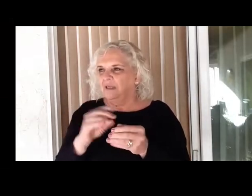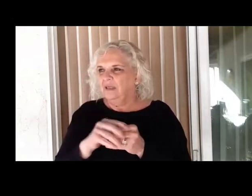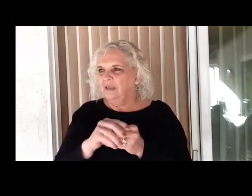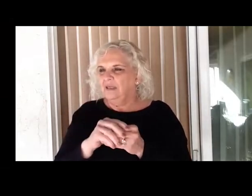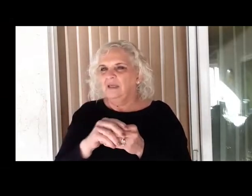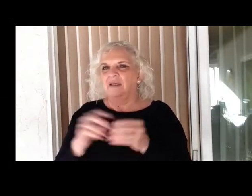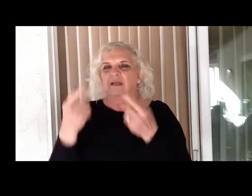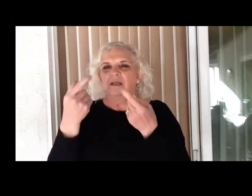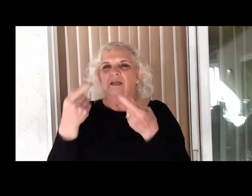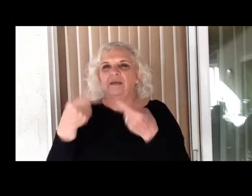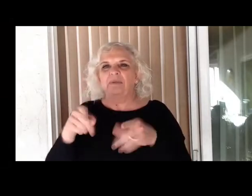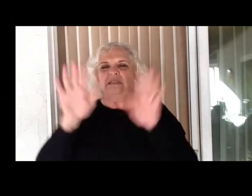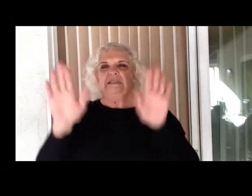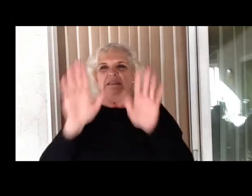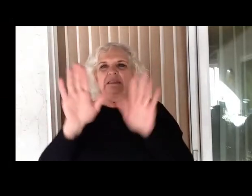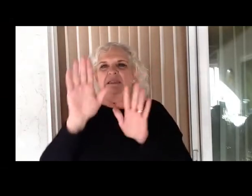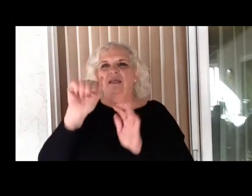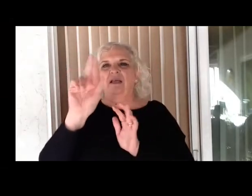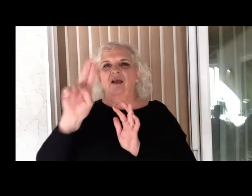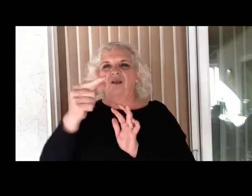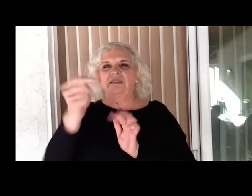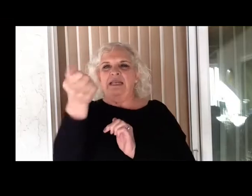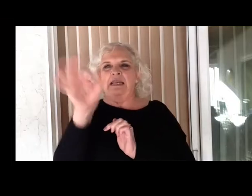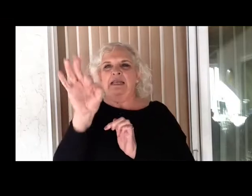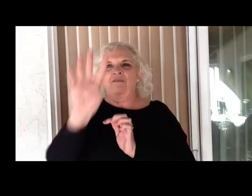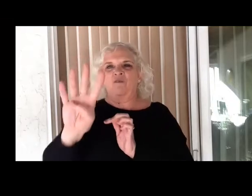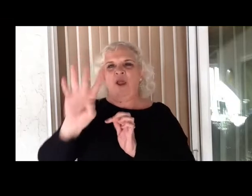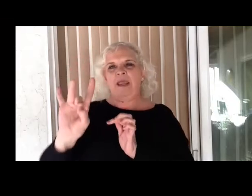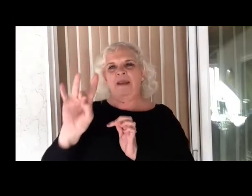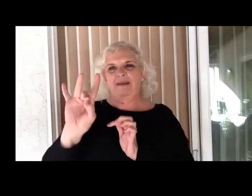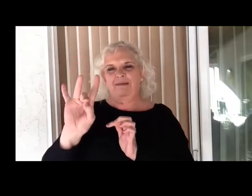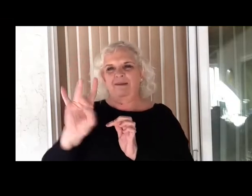on a Sunday in August in 1948.